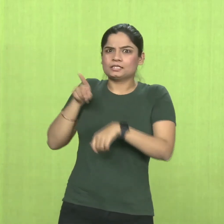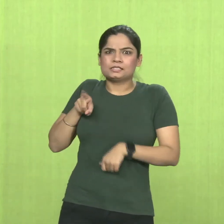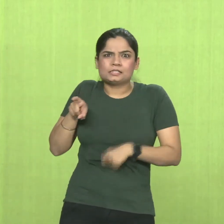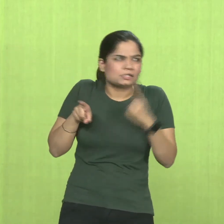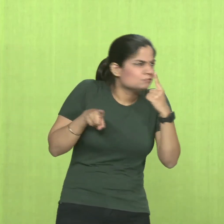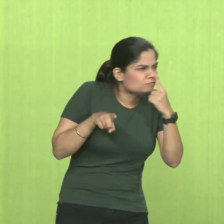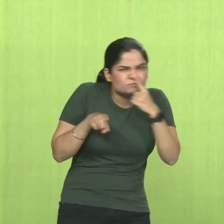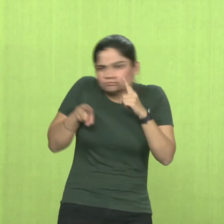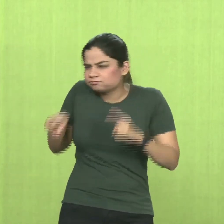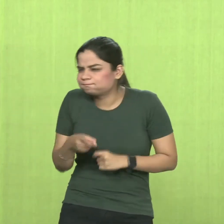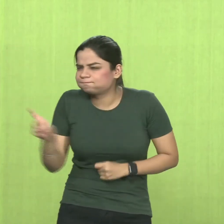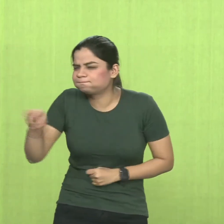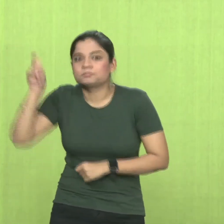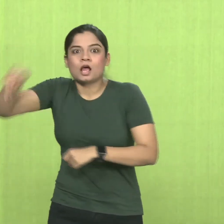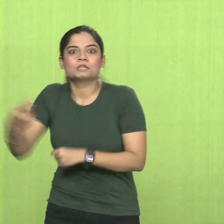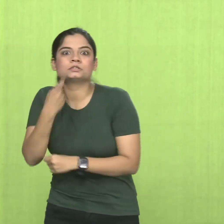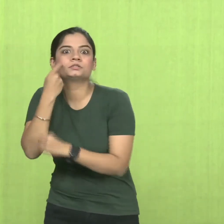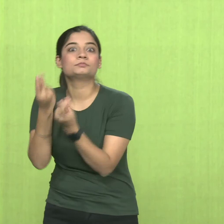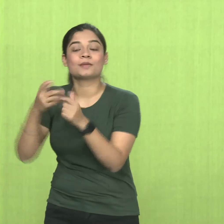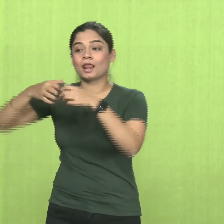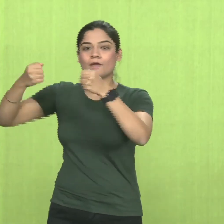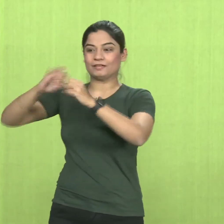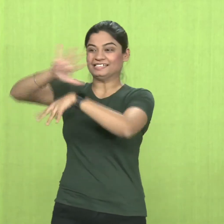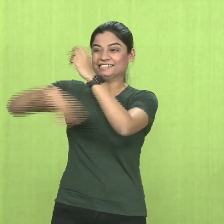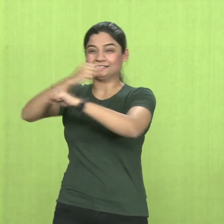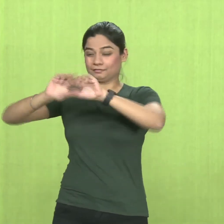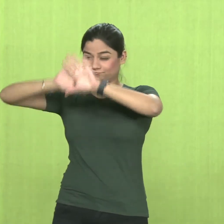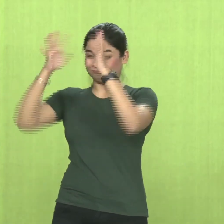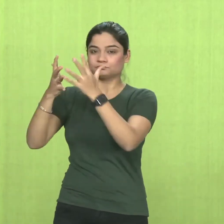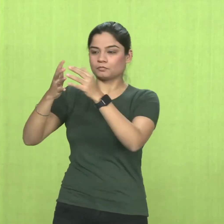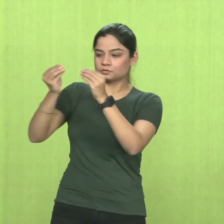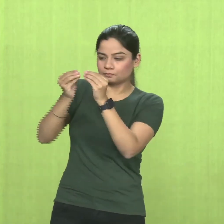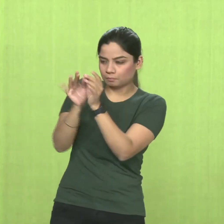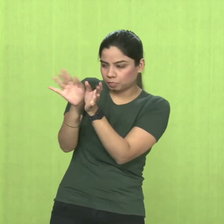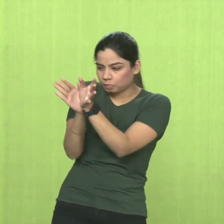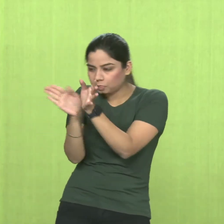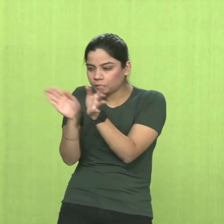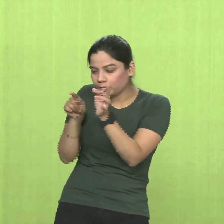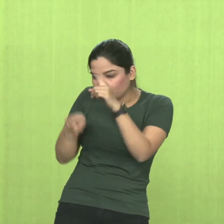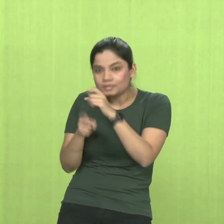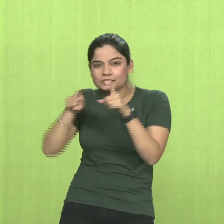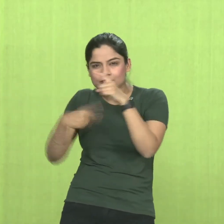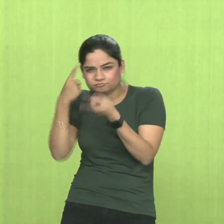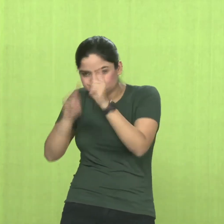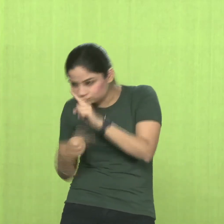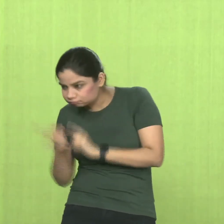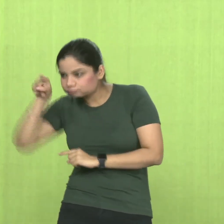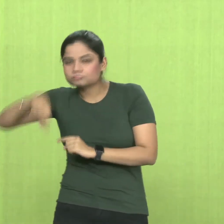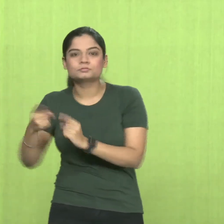If they are still in the paper bags or packets, rodents and insects can come and they can spoil it. So hence we have to be,